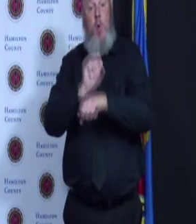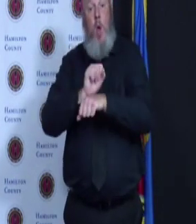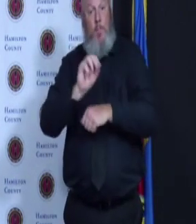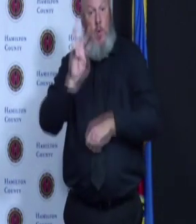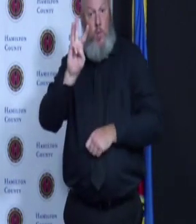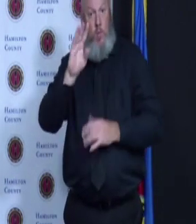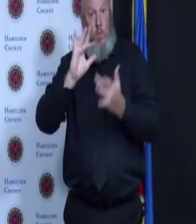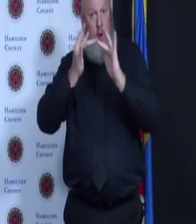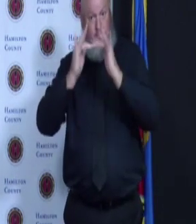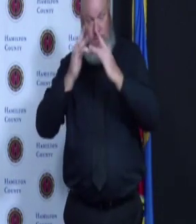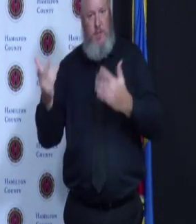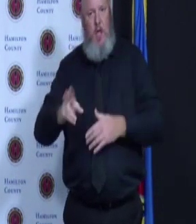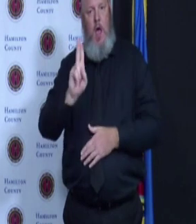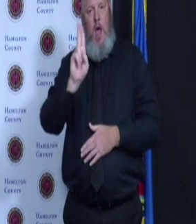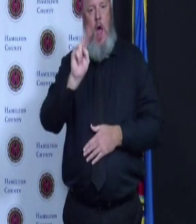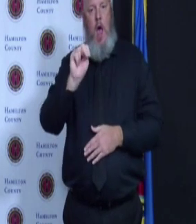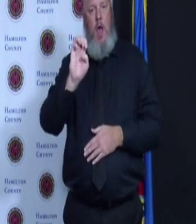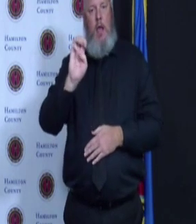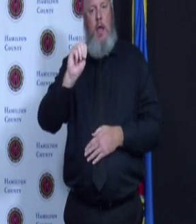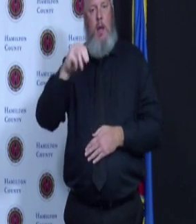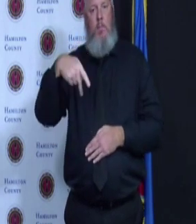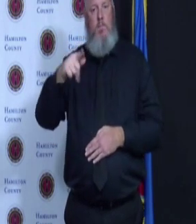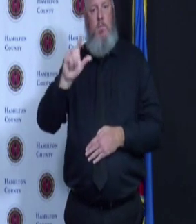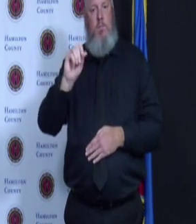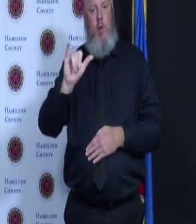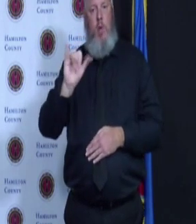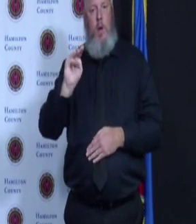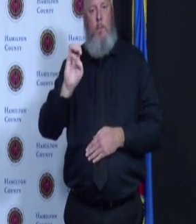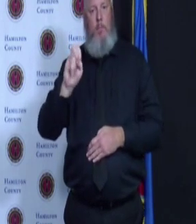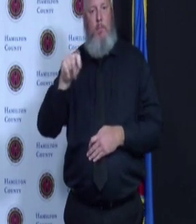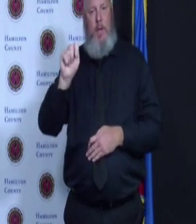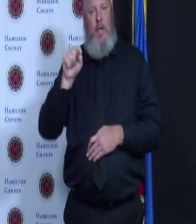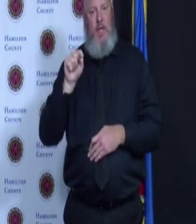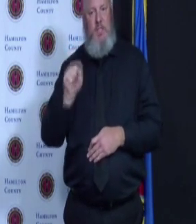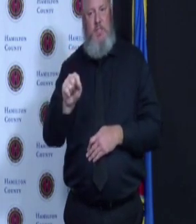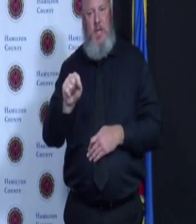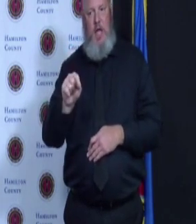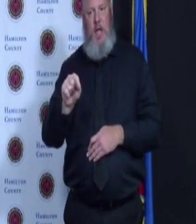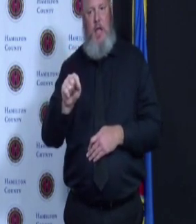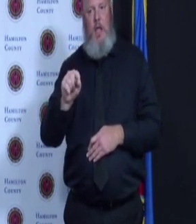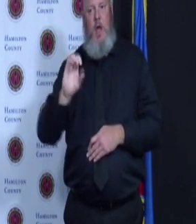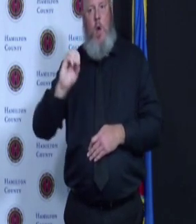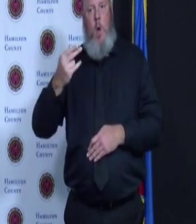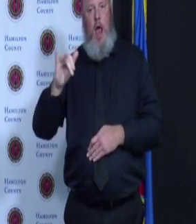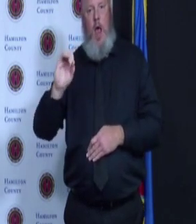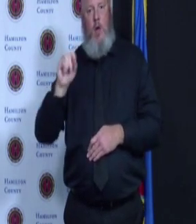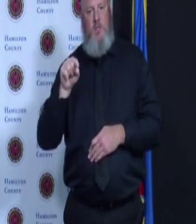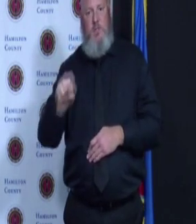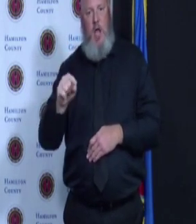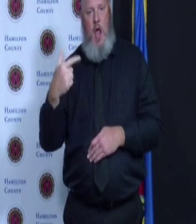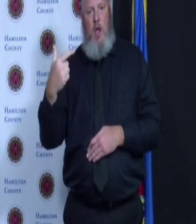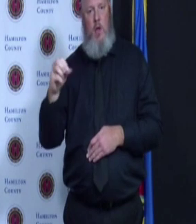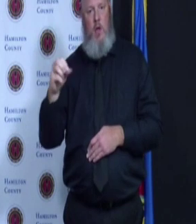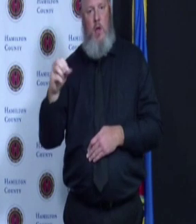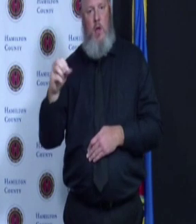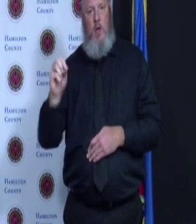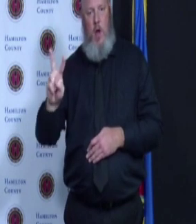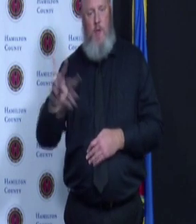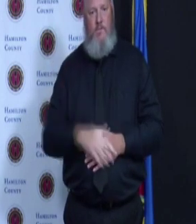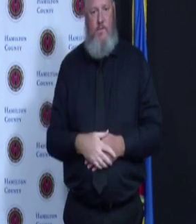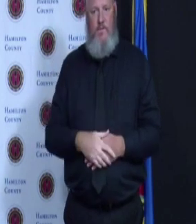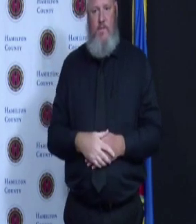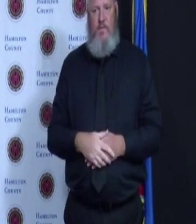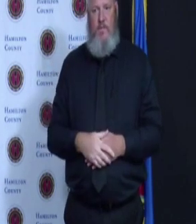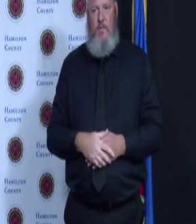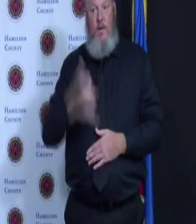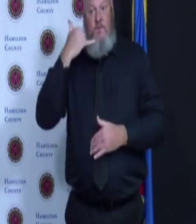unemployment.ohio.gov. If you do not have access to a computer or would prefer to make a phone call, the number, and I will go